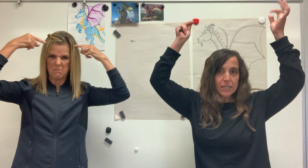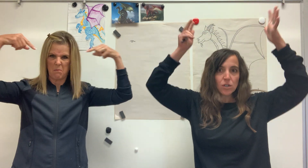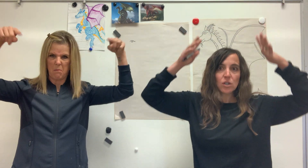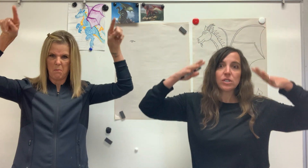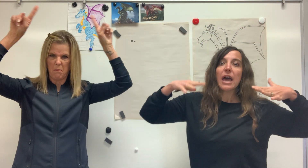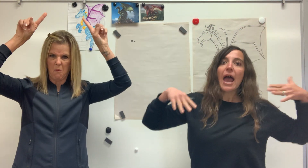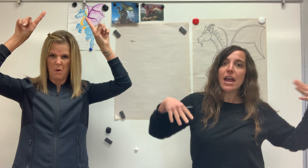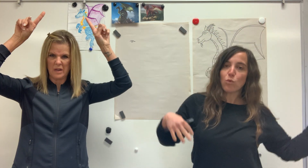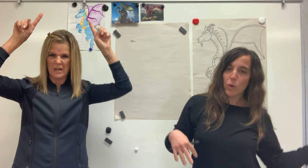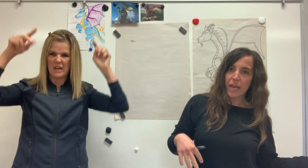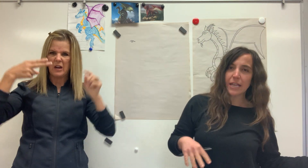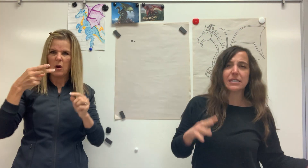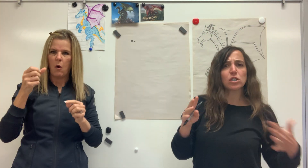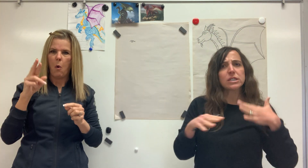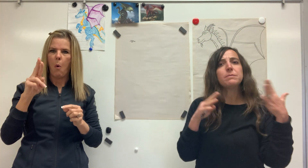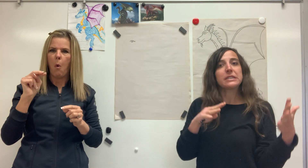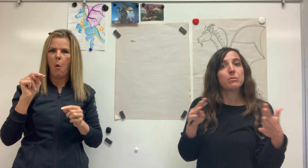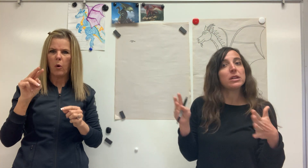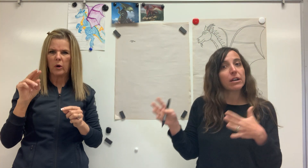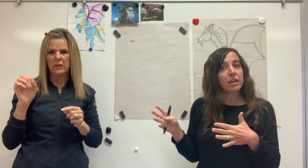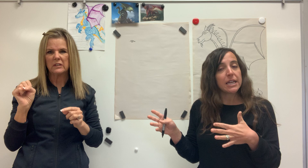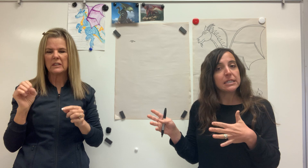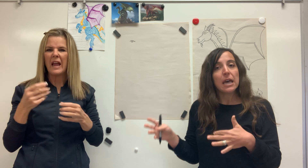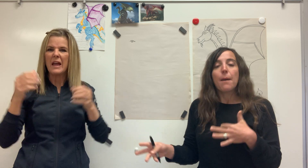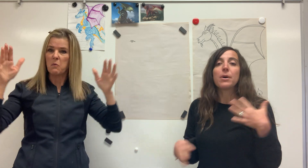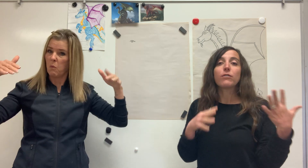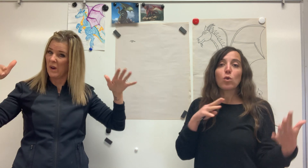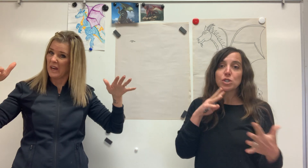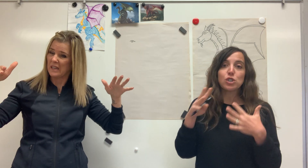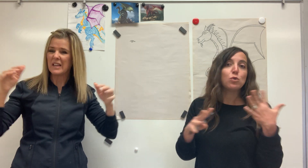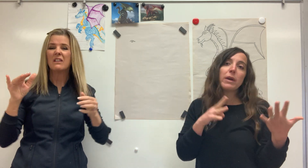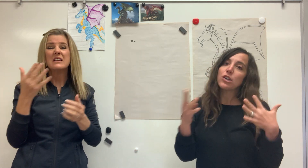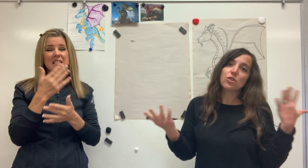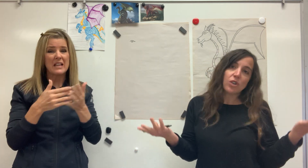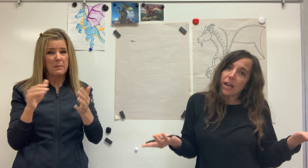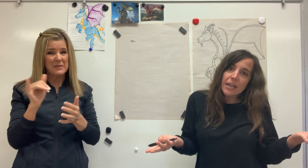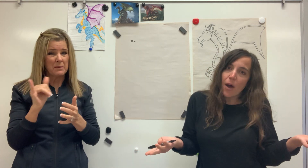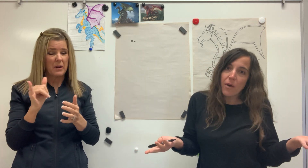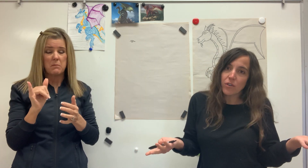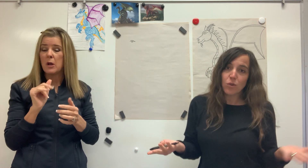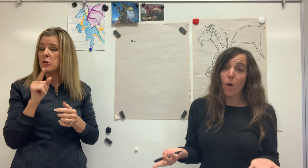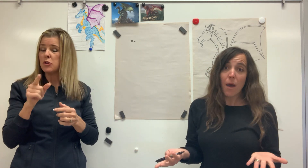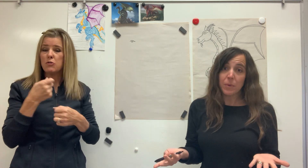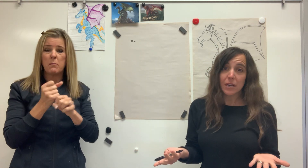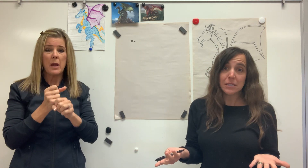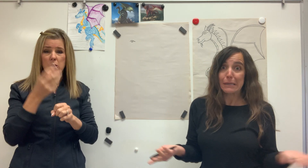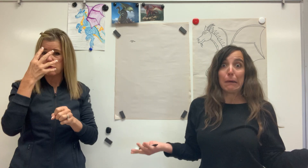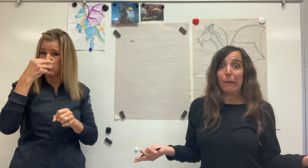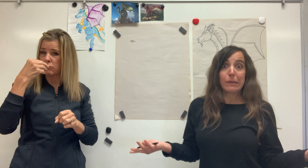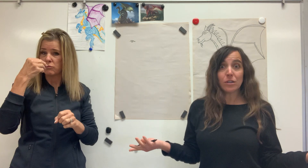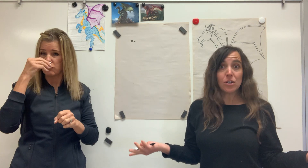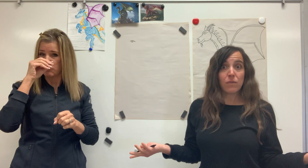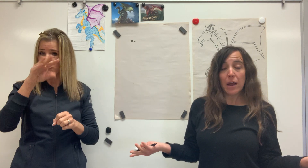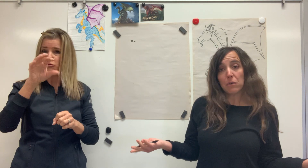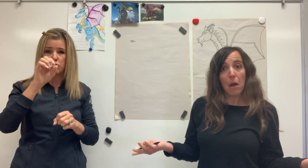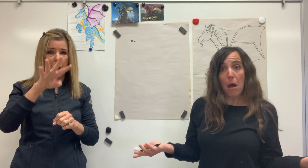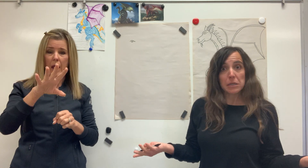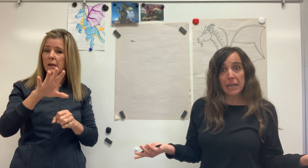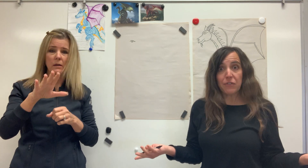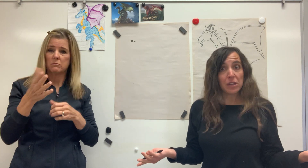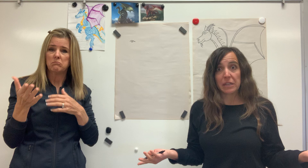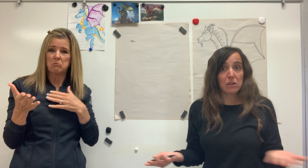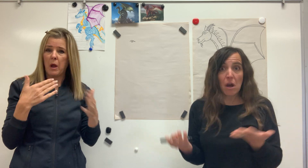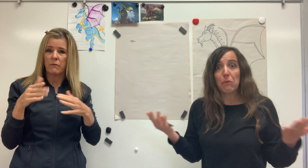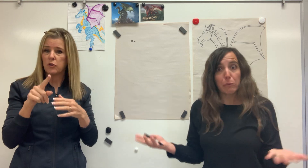pointy ears and wings. There are some similarities, but of course you make your dragon however you want because there's no right or